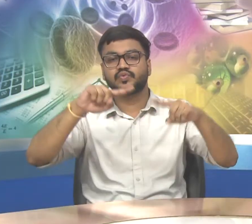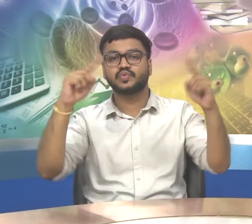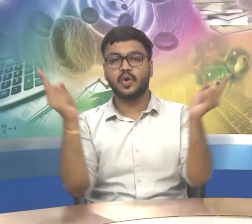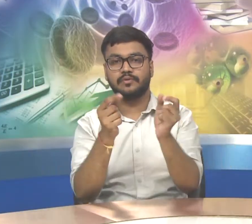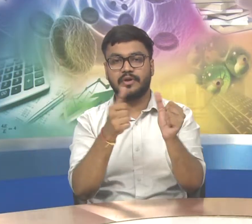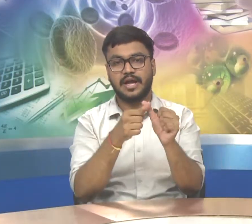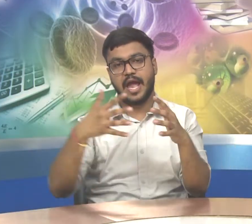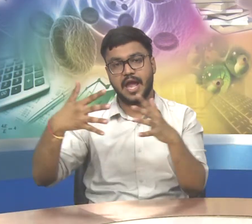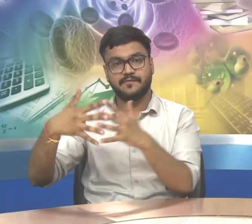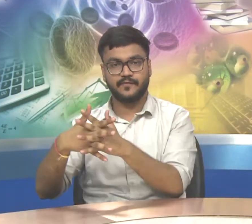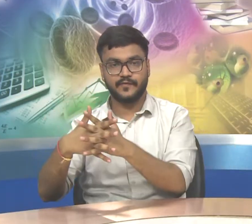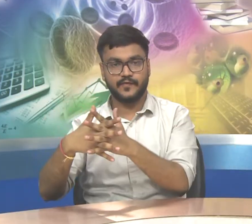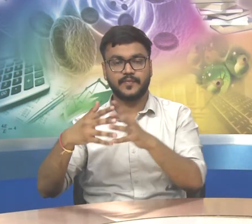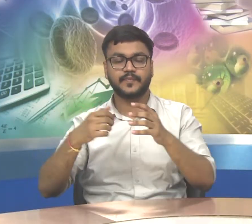AW.